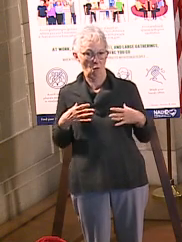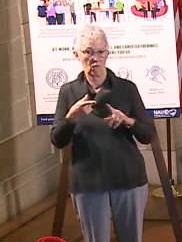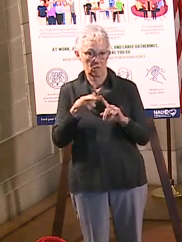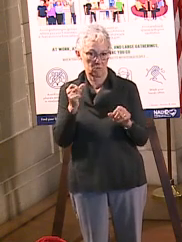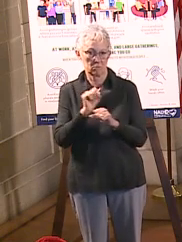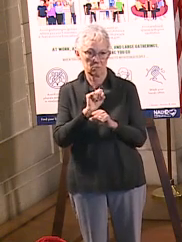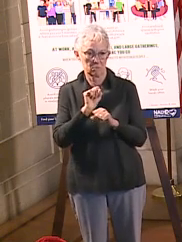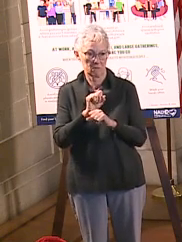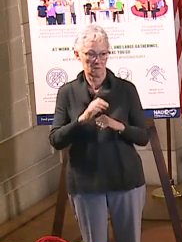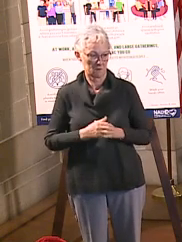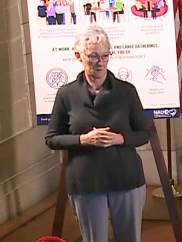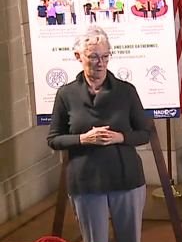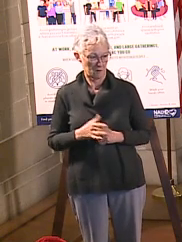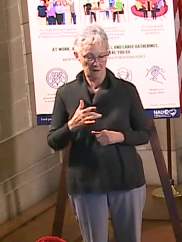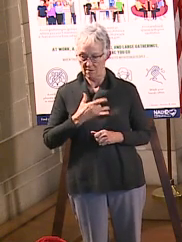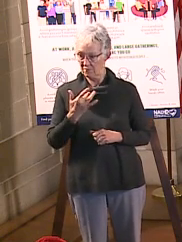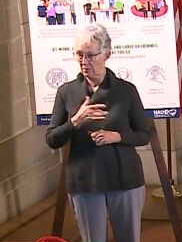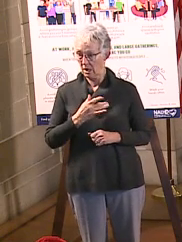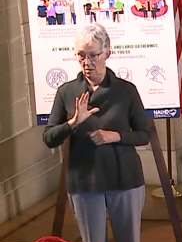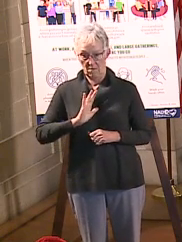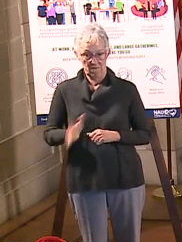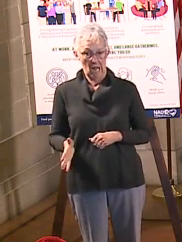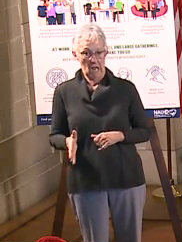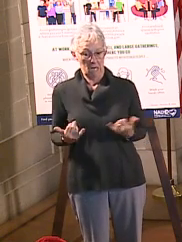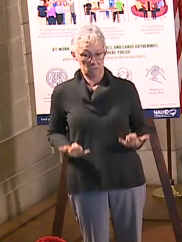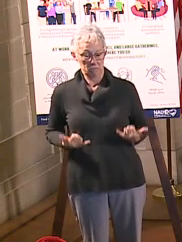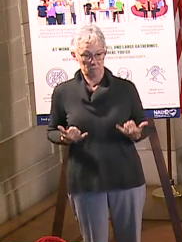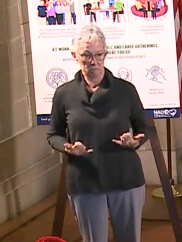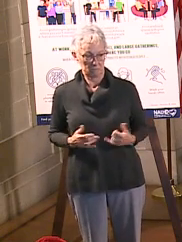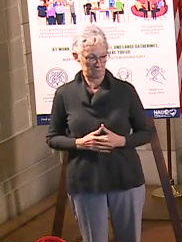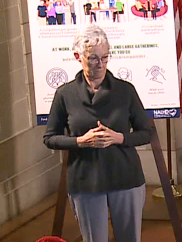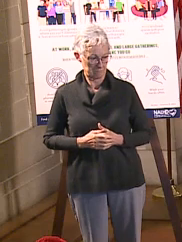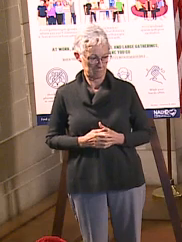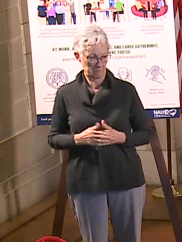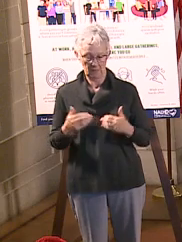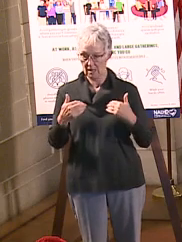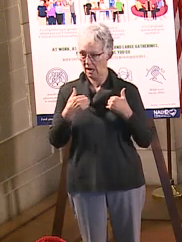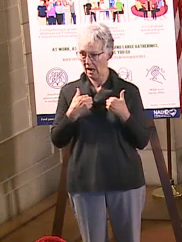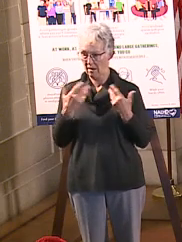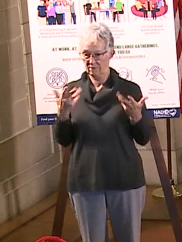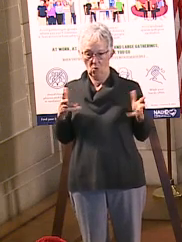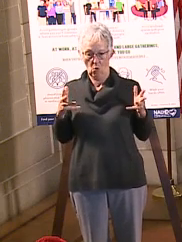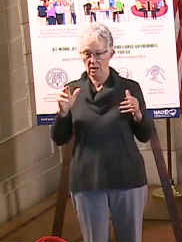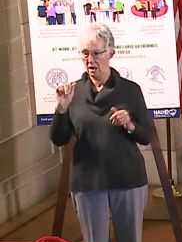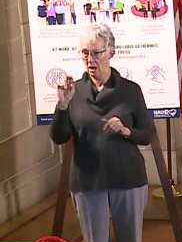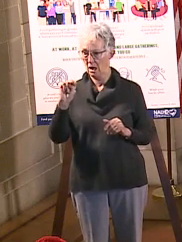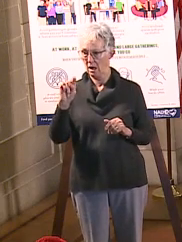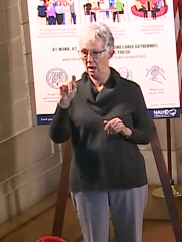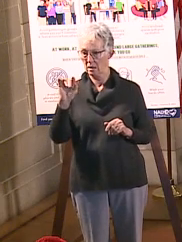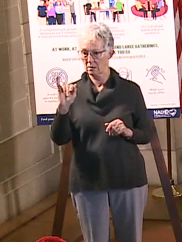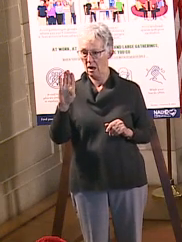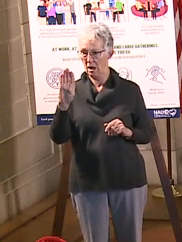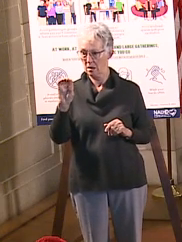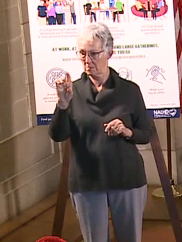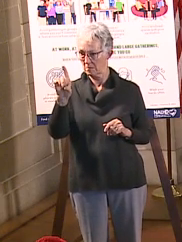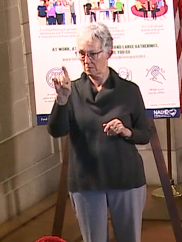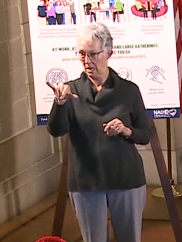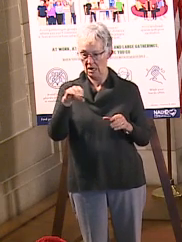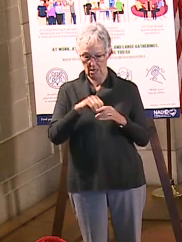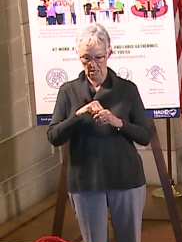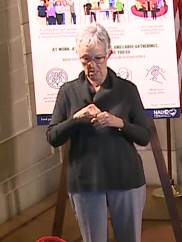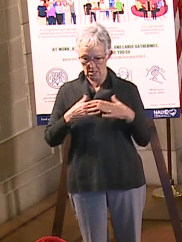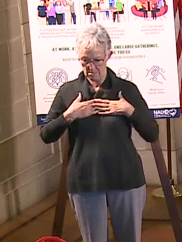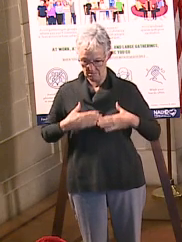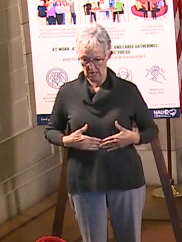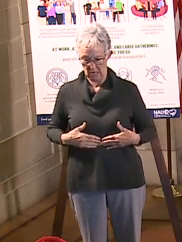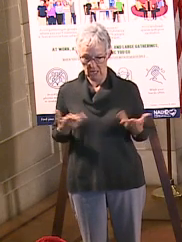And, I feel great now. We have the antibodies in our system, and, we've kind of been able to